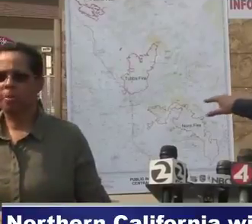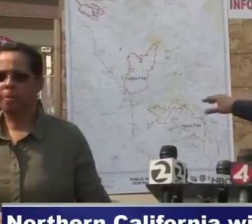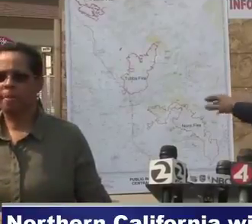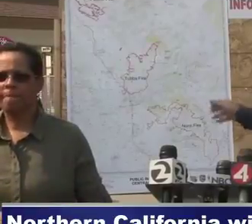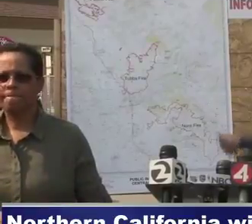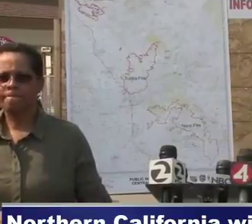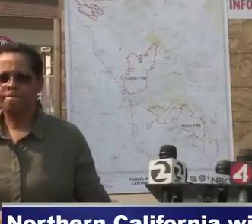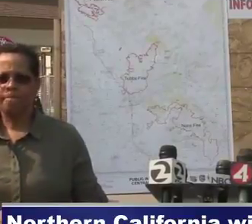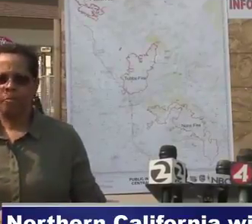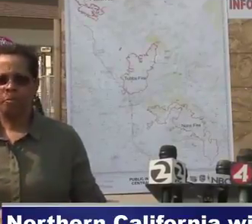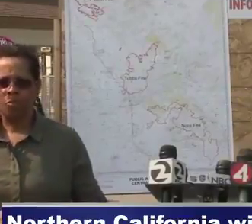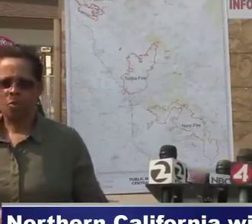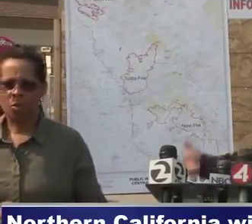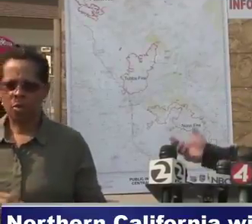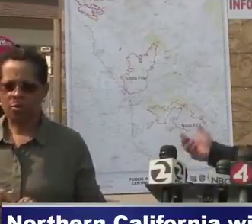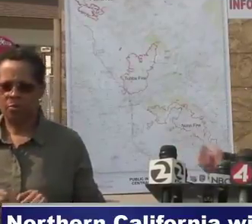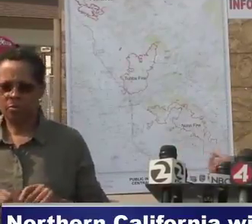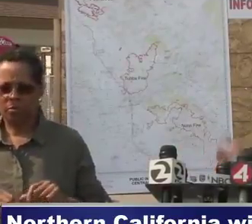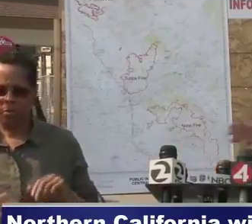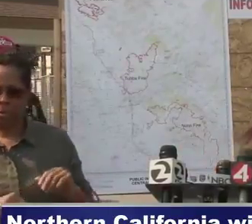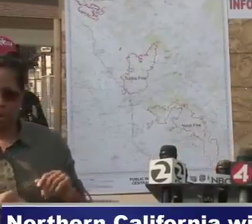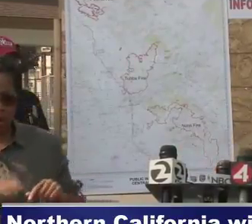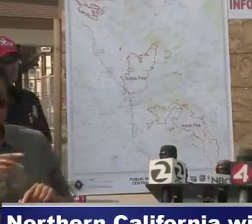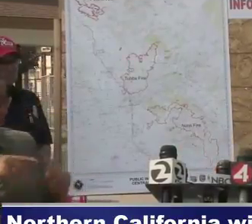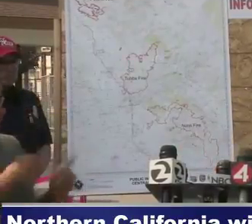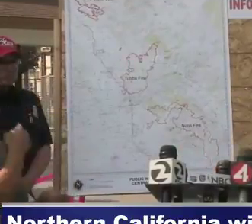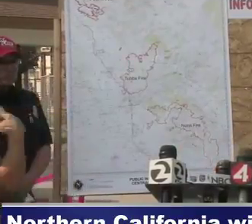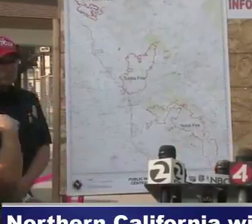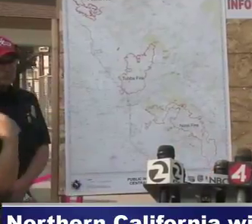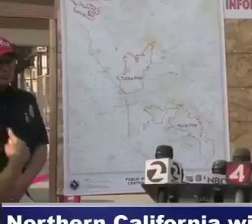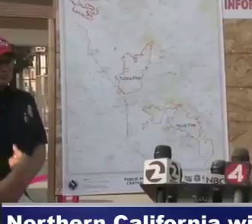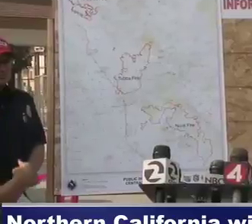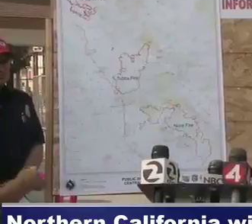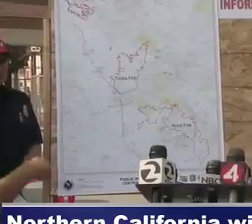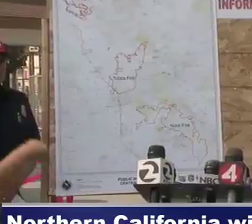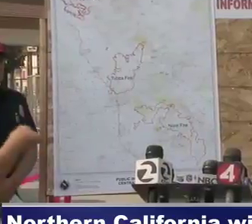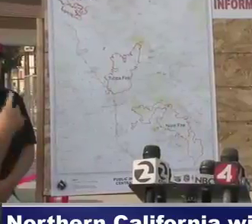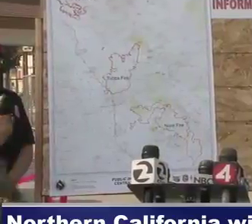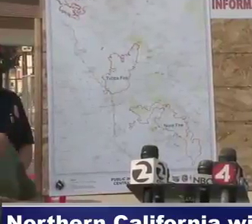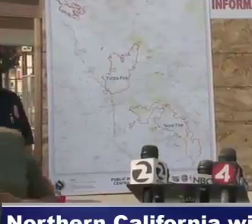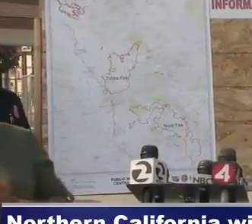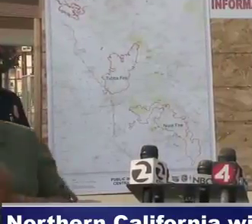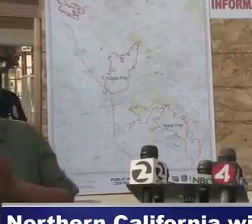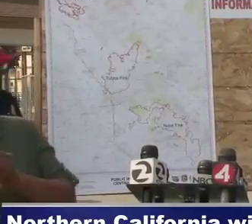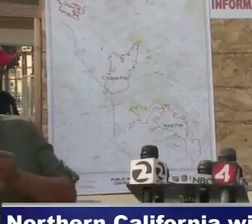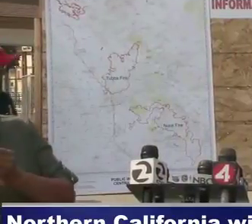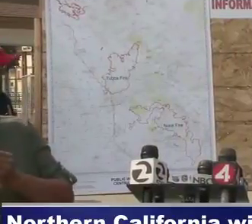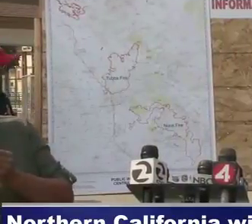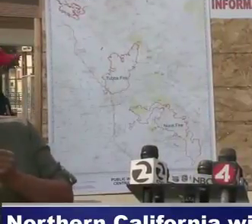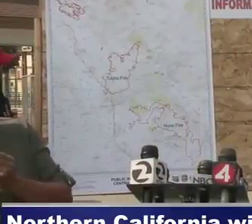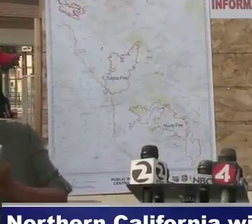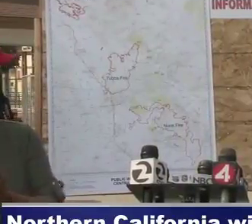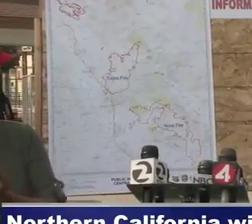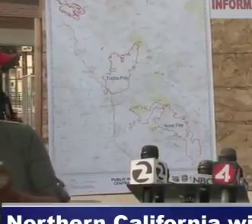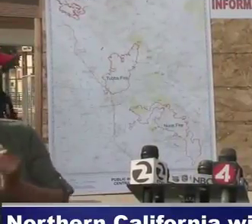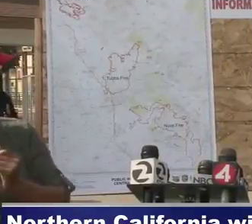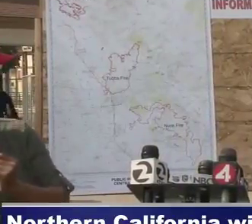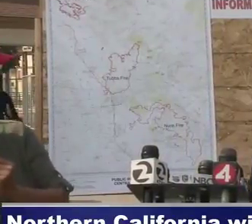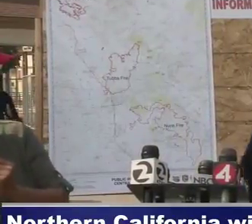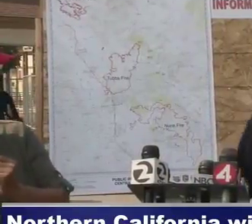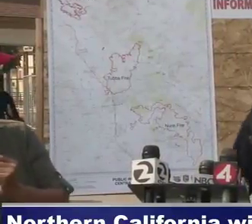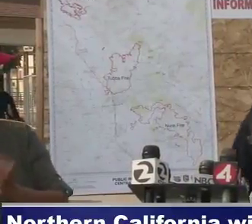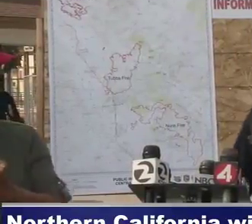where we're addressing getting some repopulation into those lower areas. As we come around on the east side of the west side of the fire,